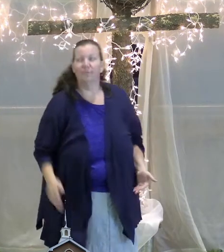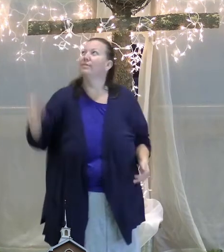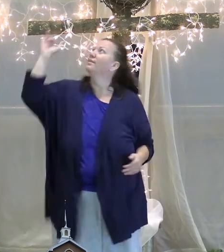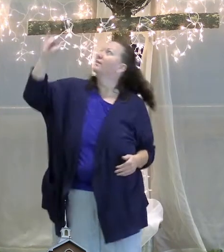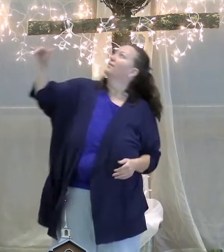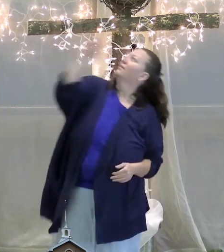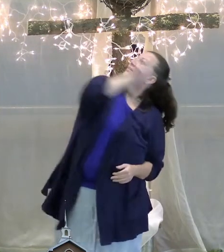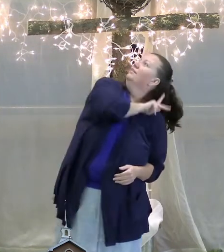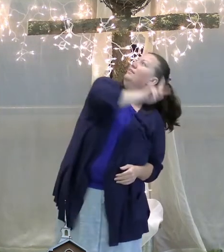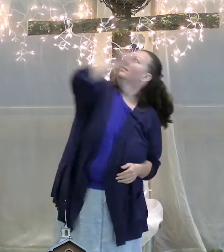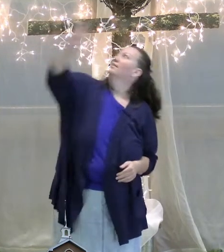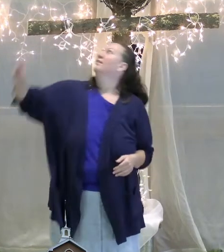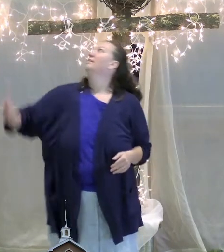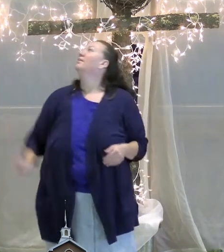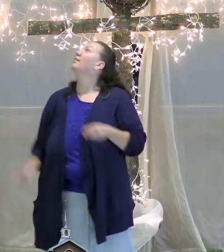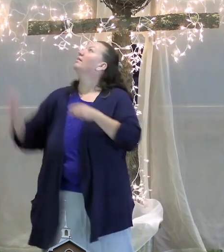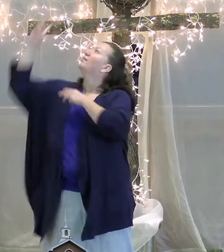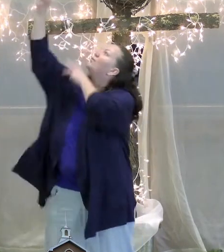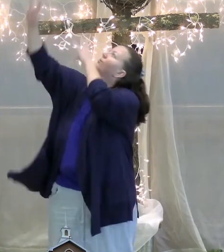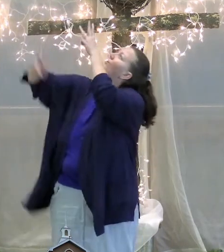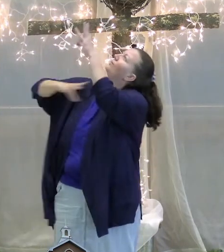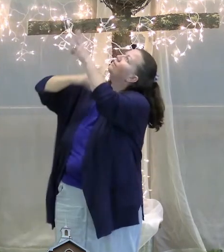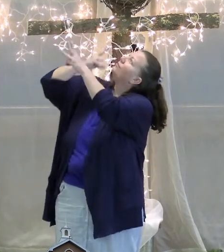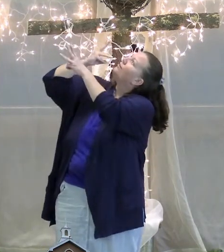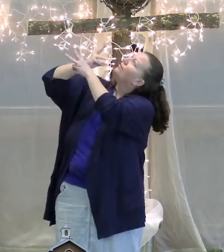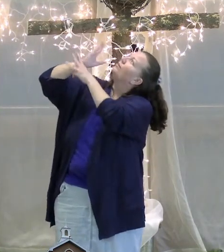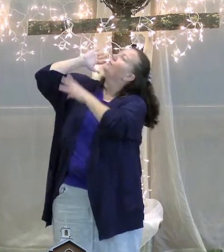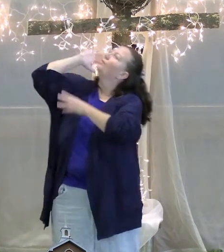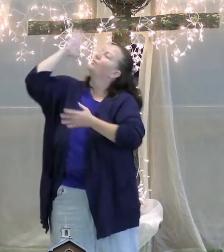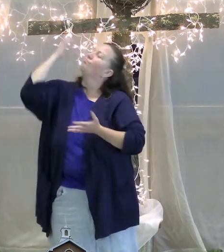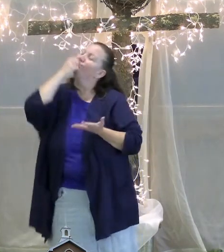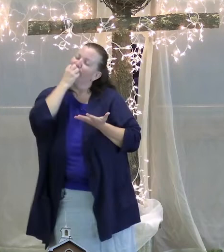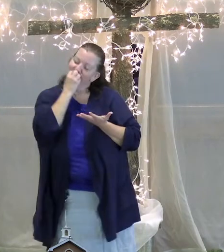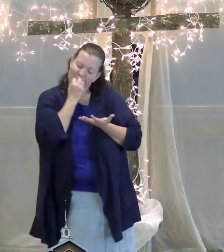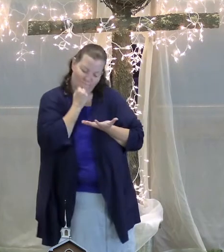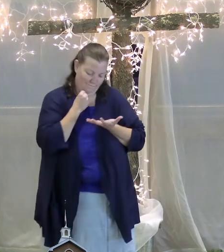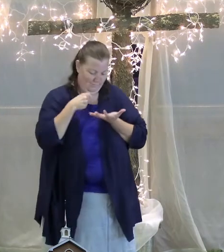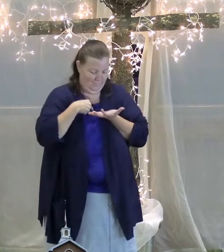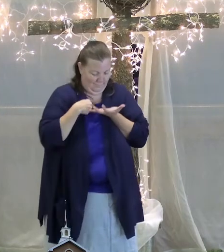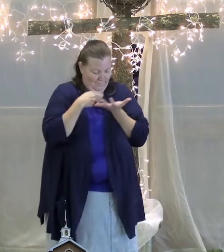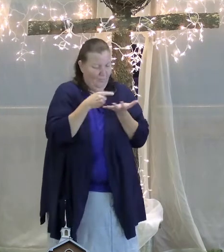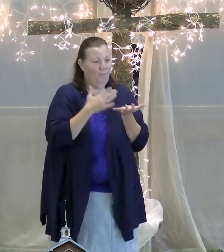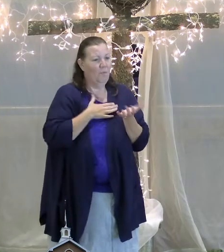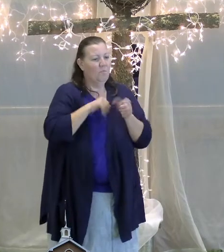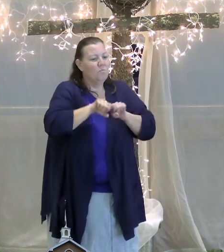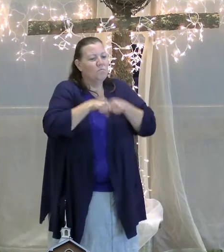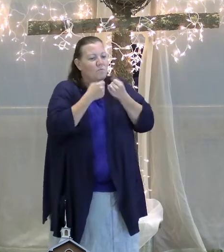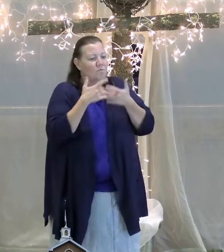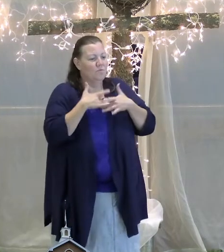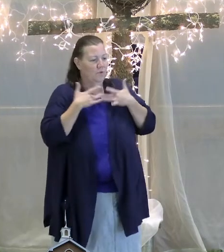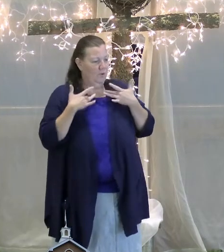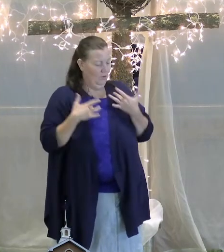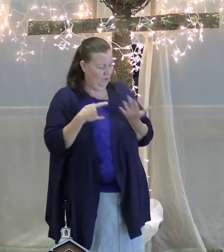I that the king of the world would give one single thought about my broken